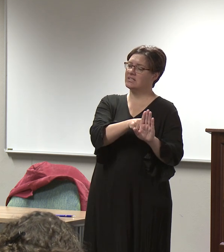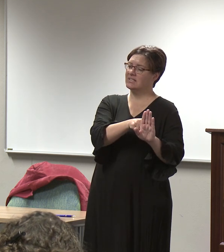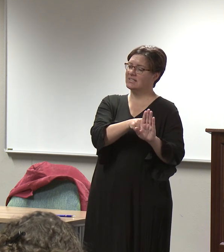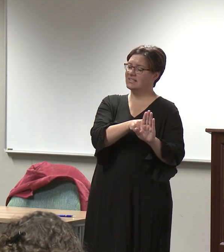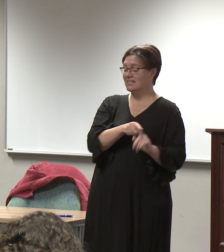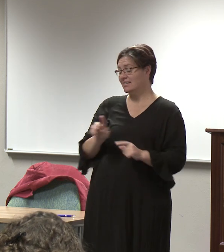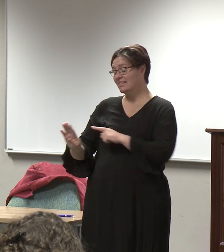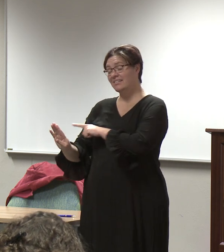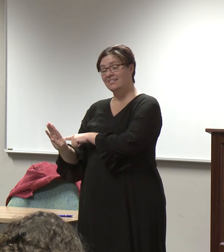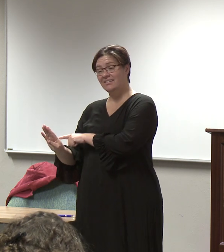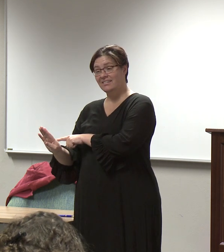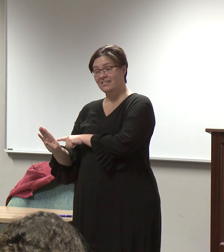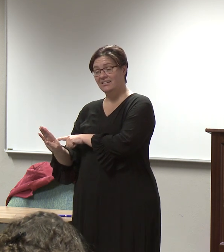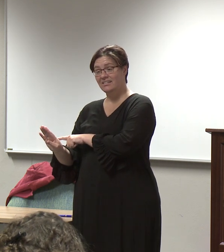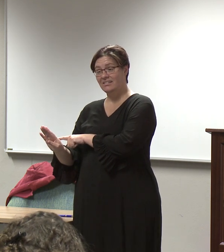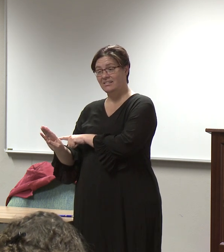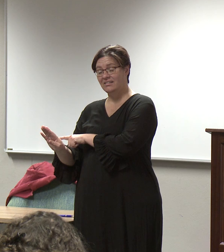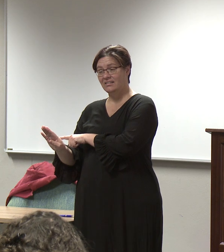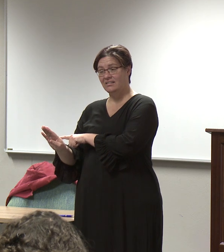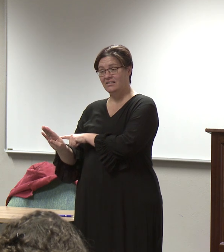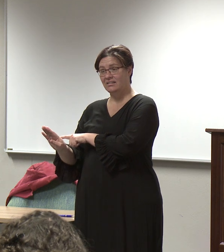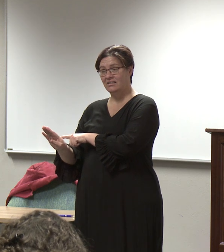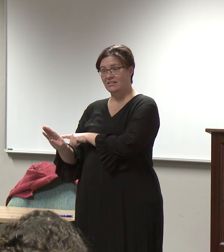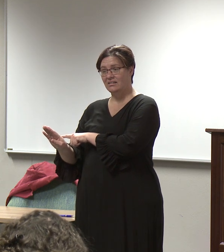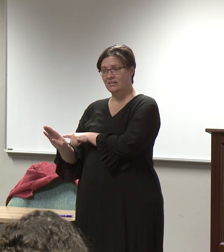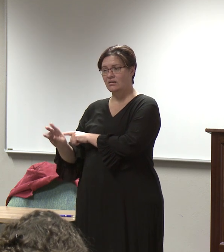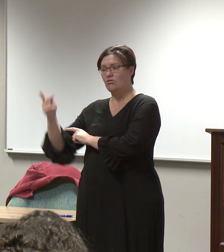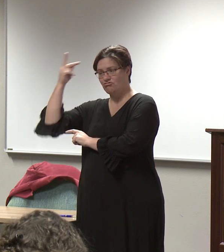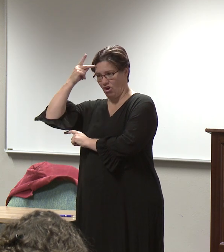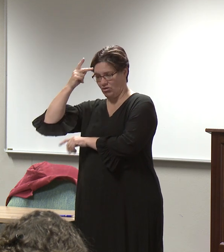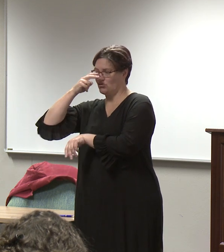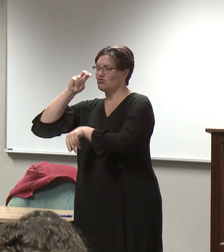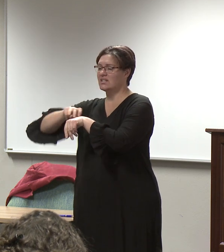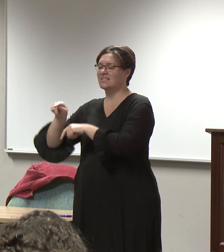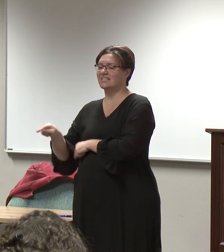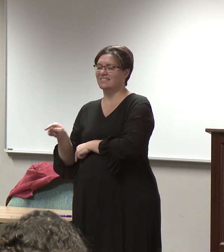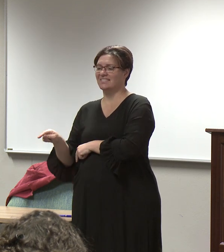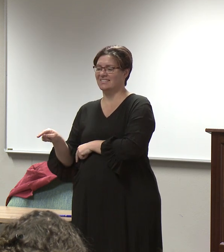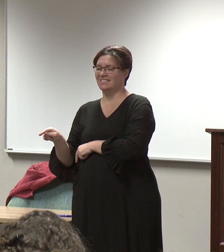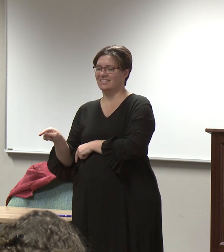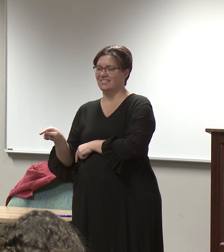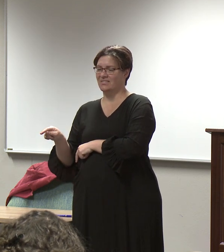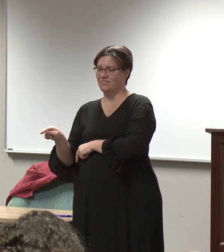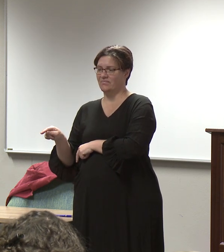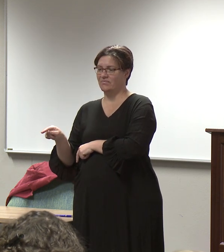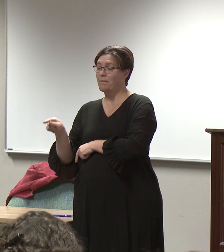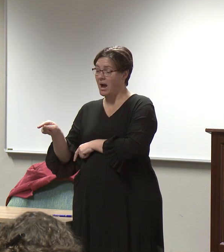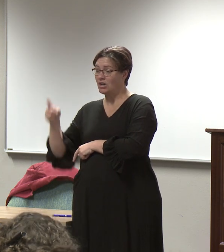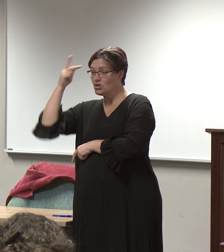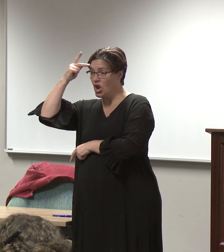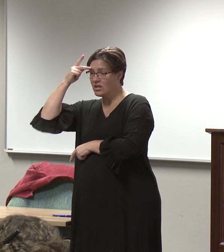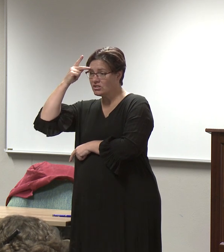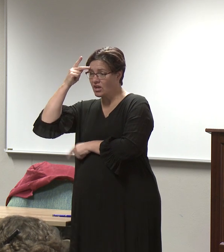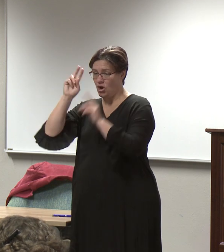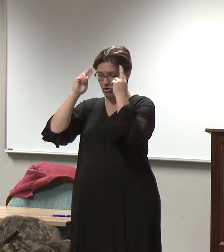The people that cannot afford to forget, they need knowledge, but that knowledge has been suppressed by the